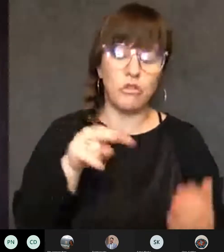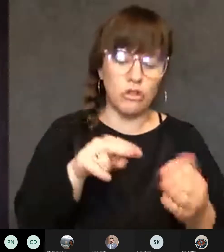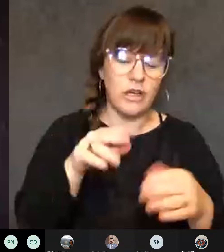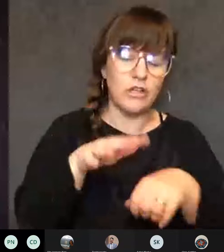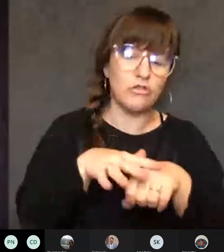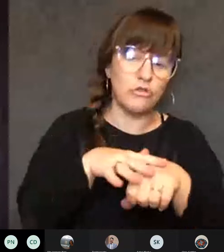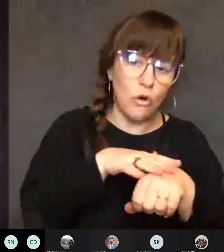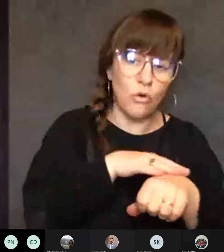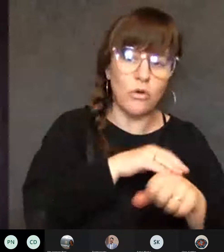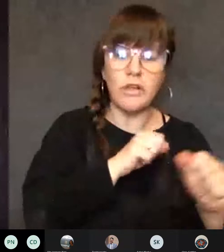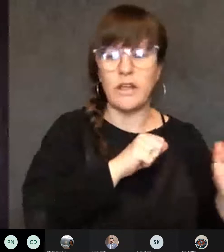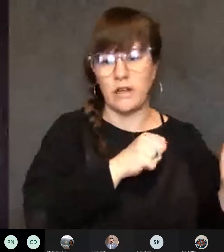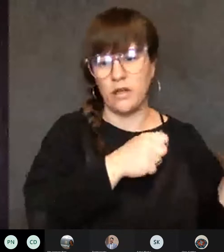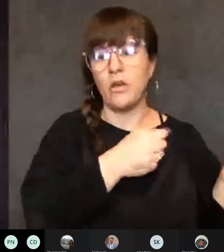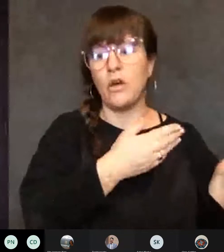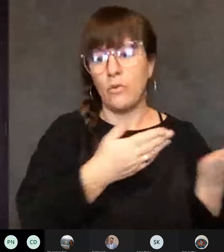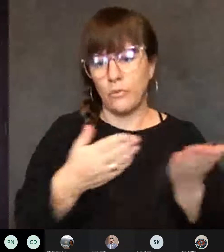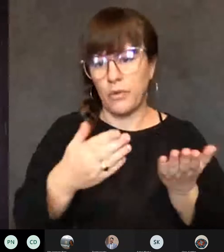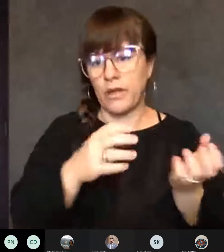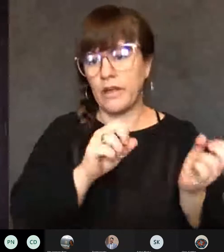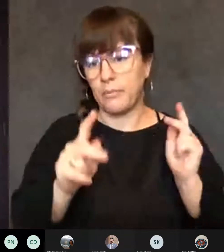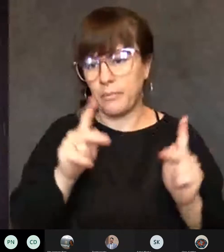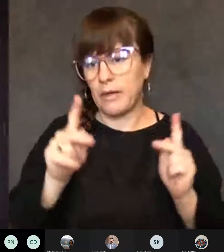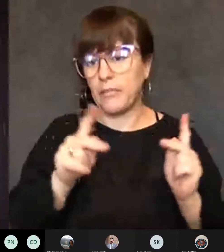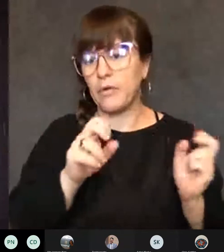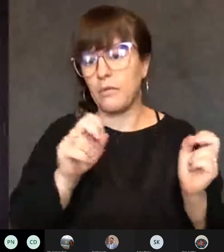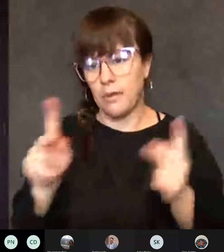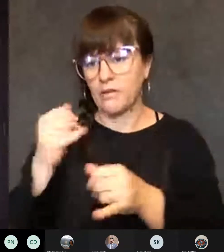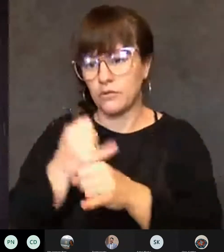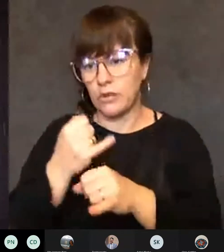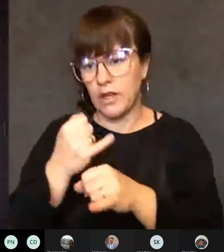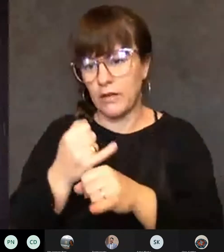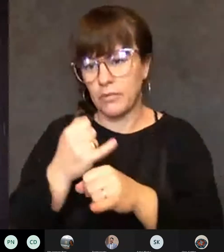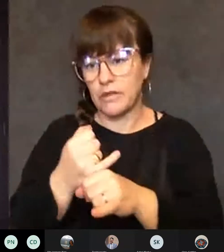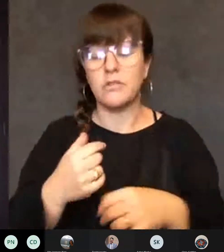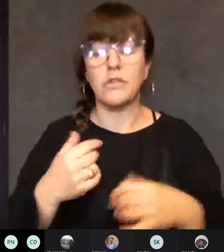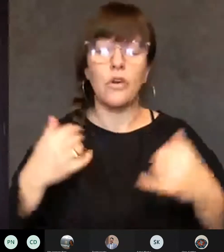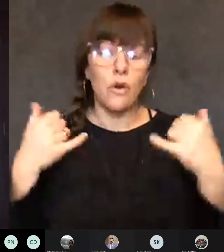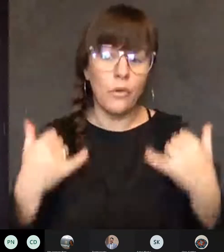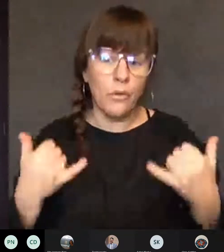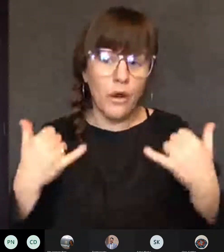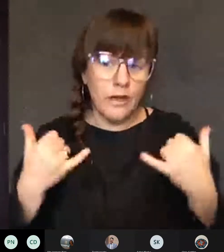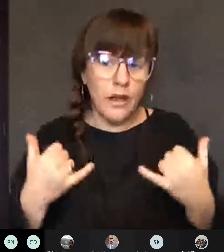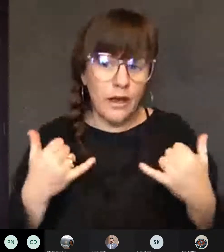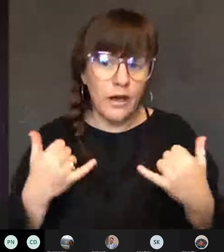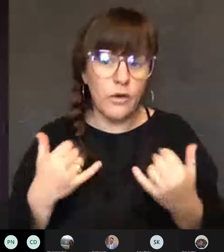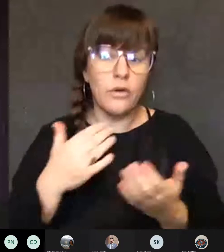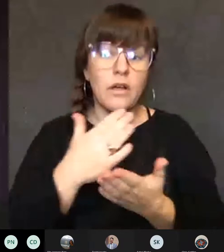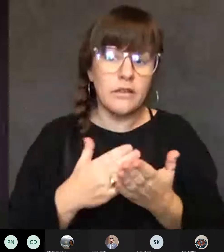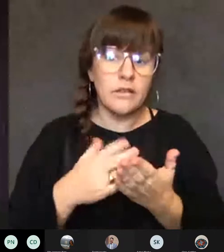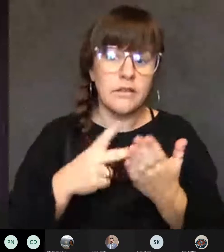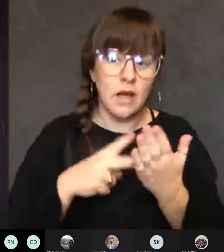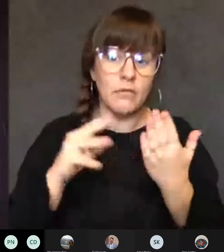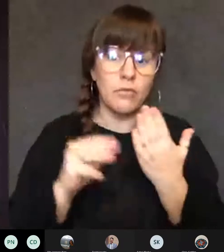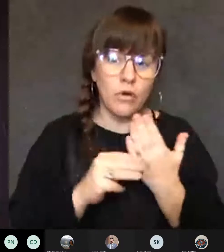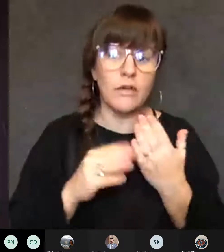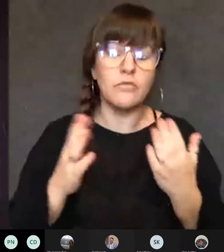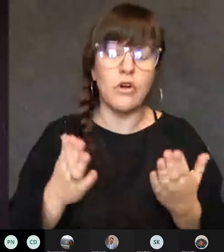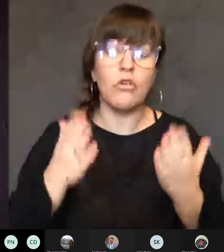back. Right now we have some programs are offering instruction on